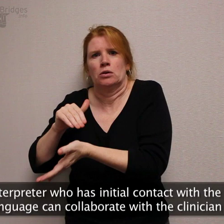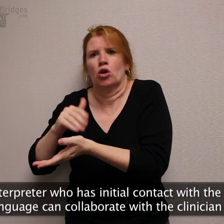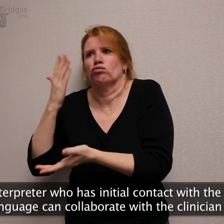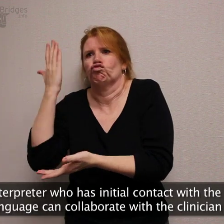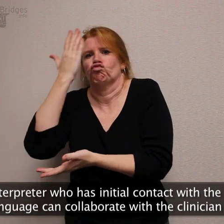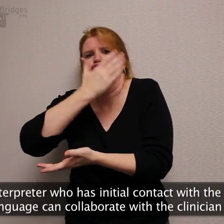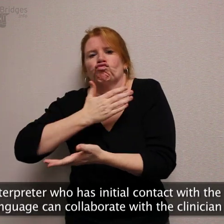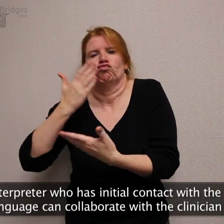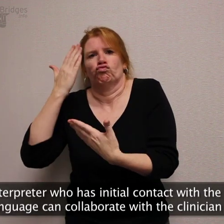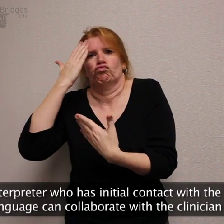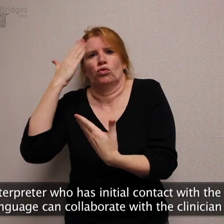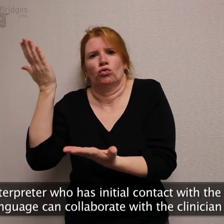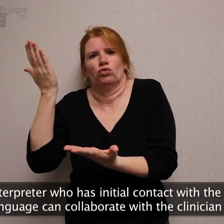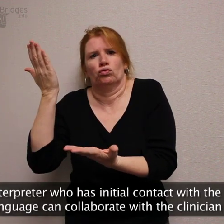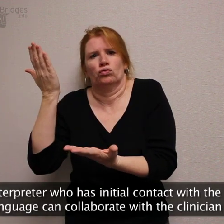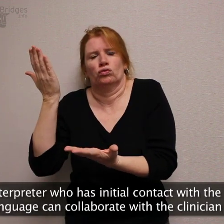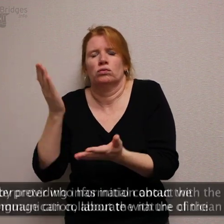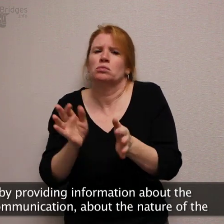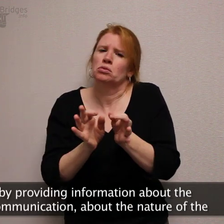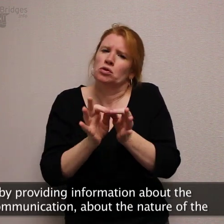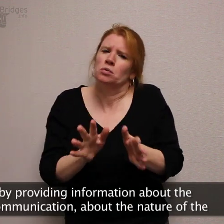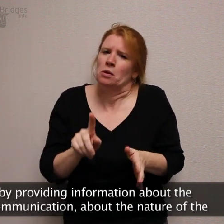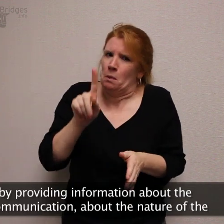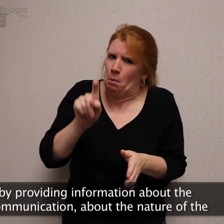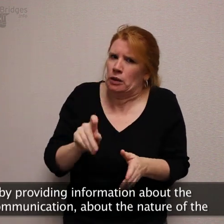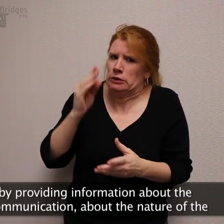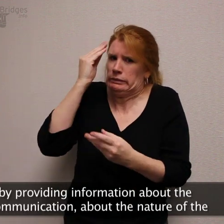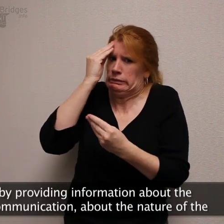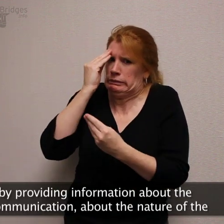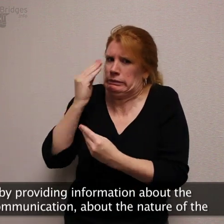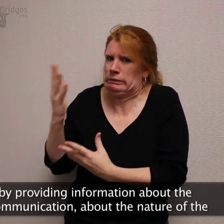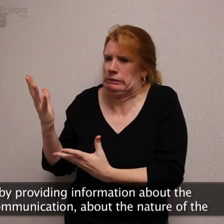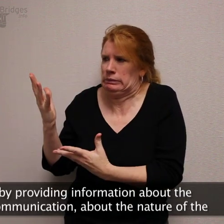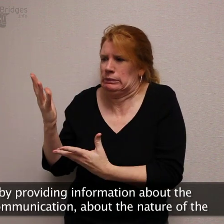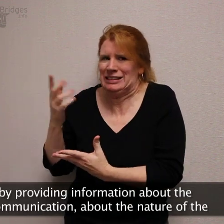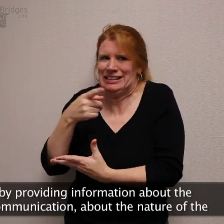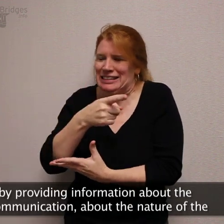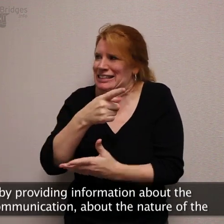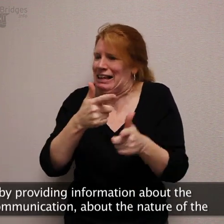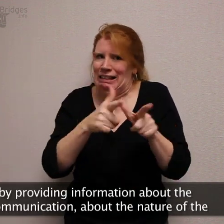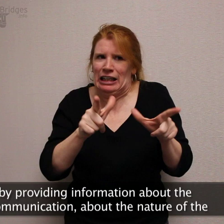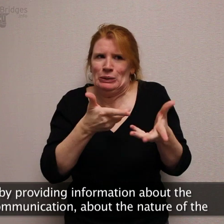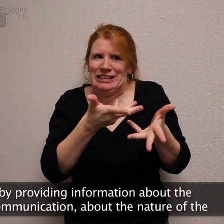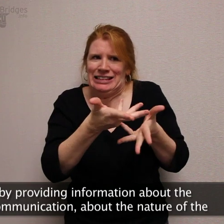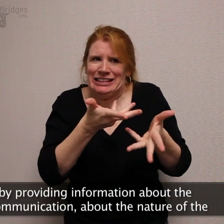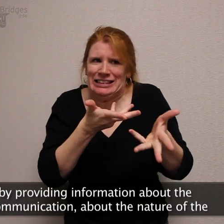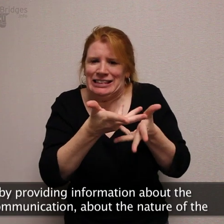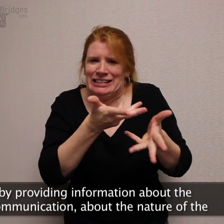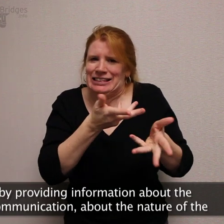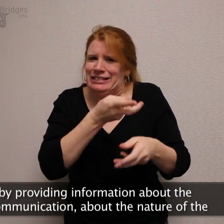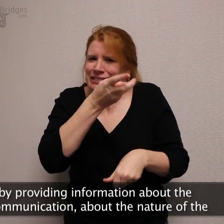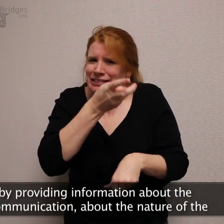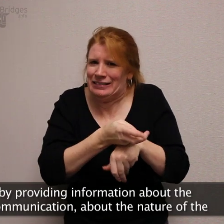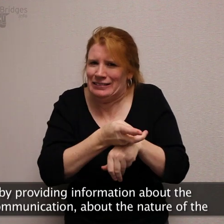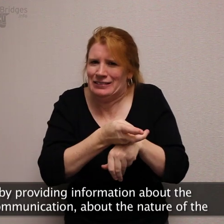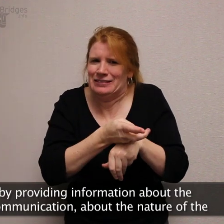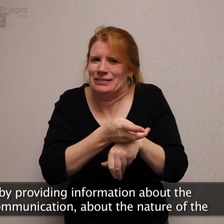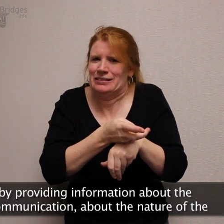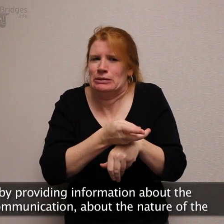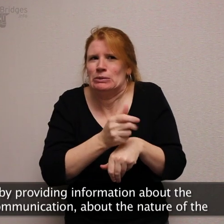can collaborate with the clinician by providing information about the communication, about the